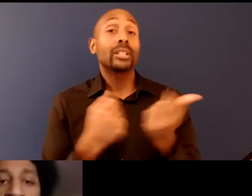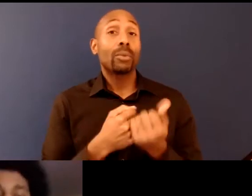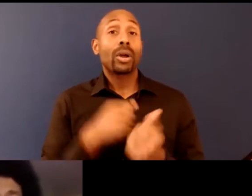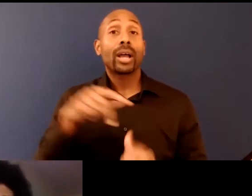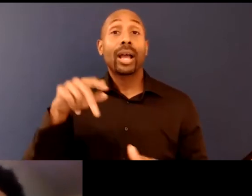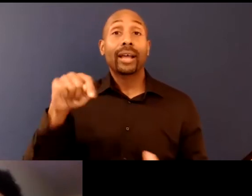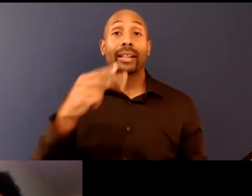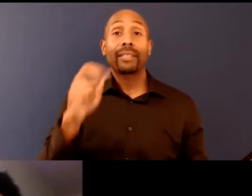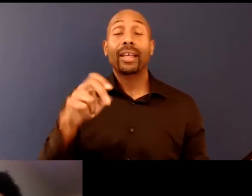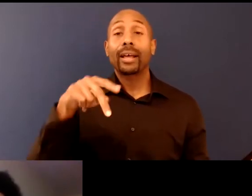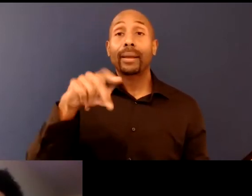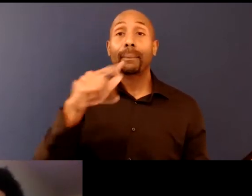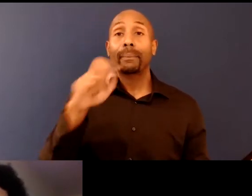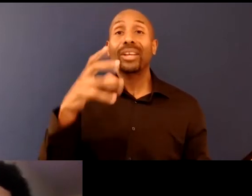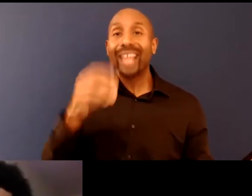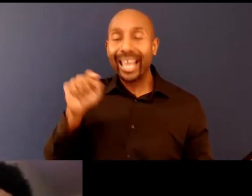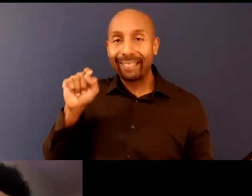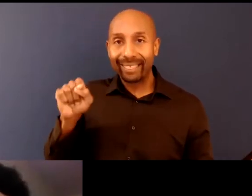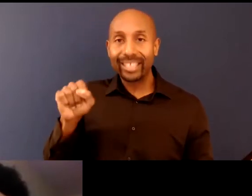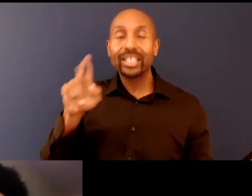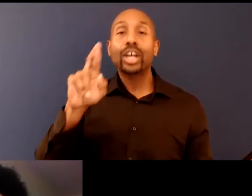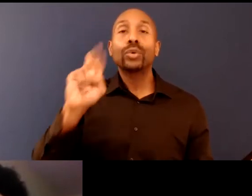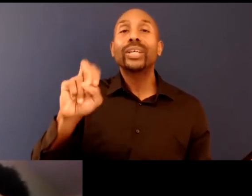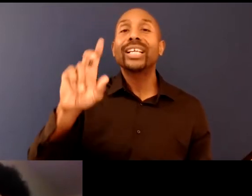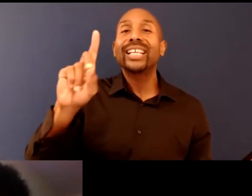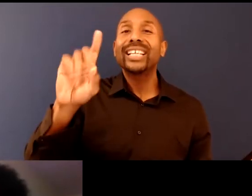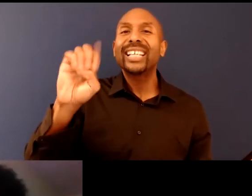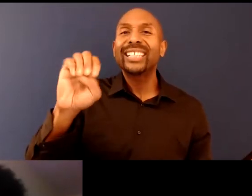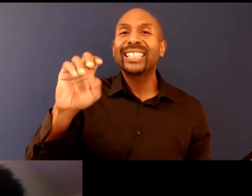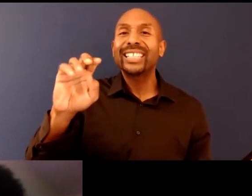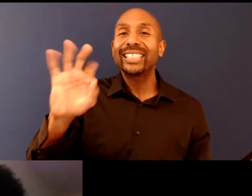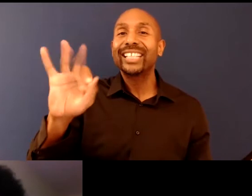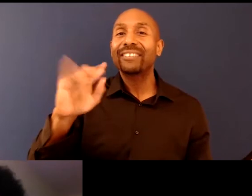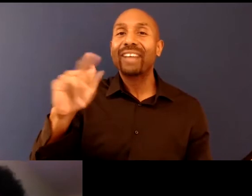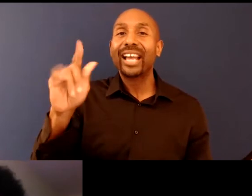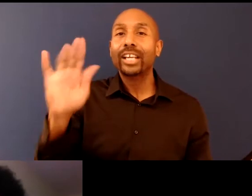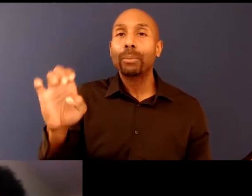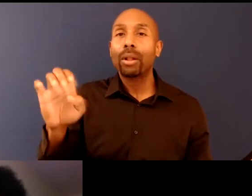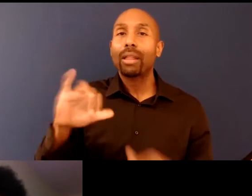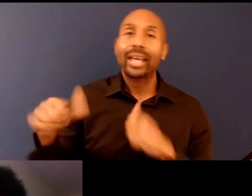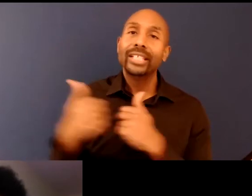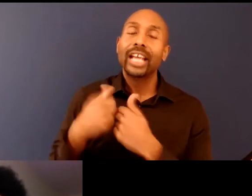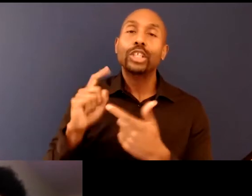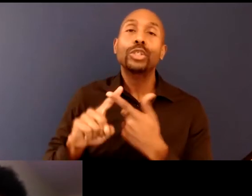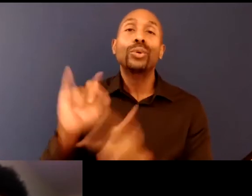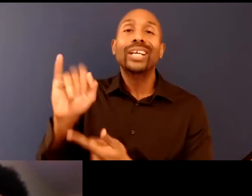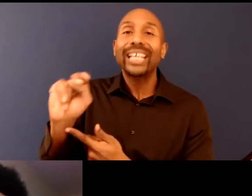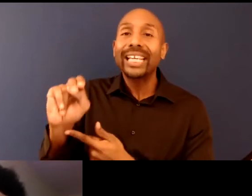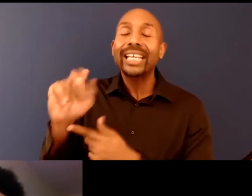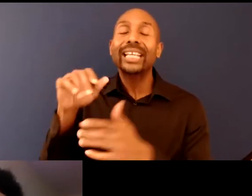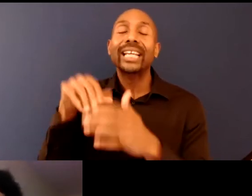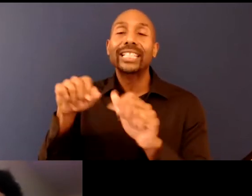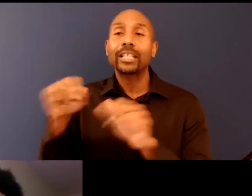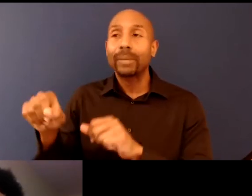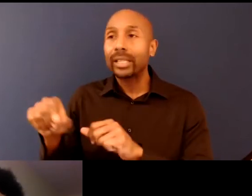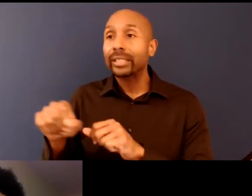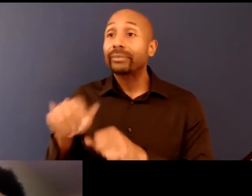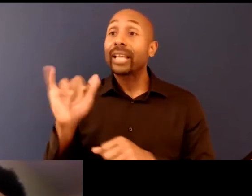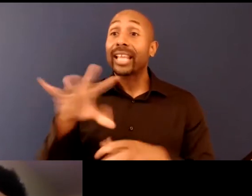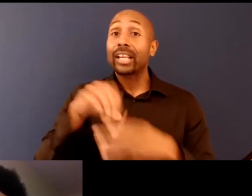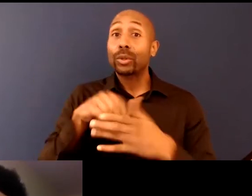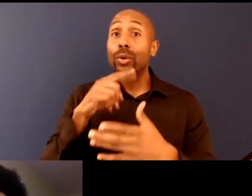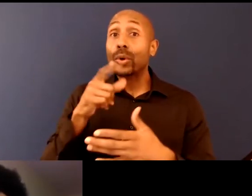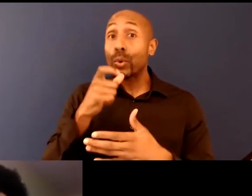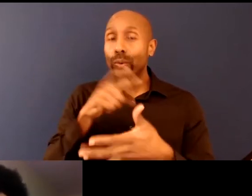Redefinable Challenging Inaccessibility. These include the Maryland Humanities through support for the National Endowment